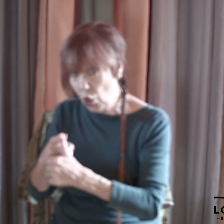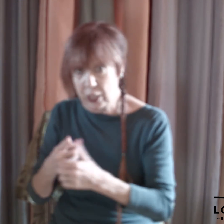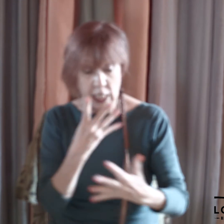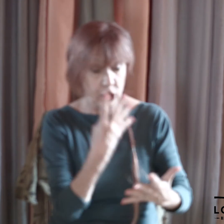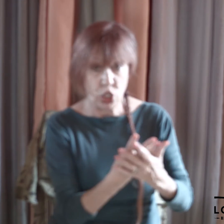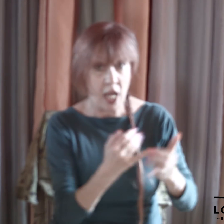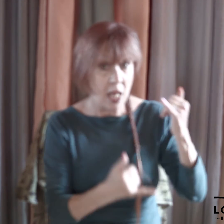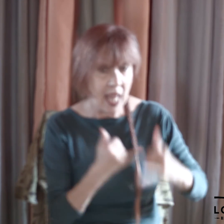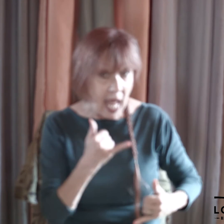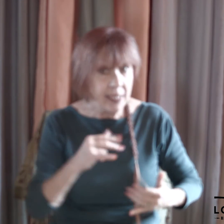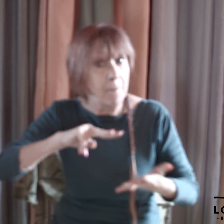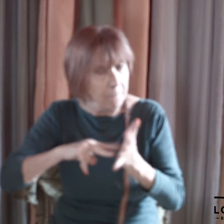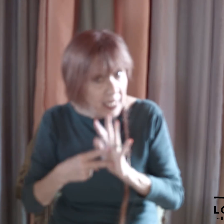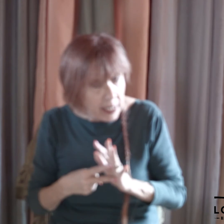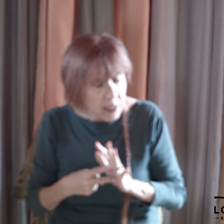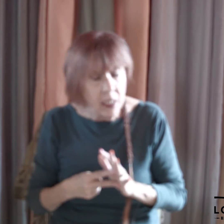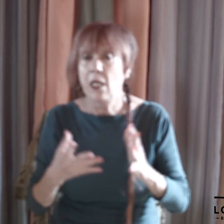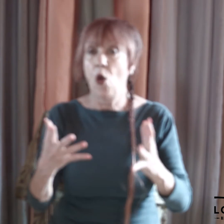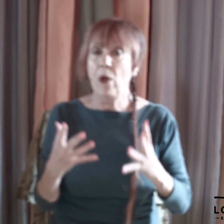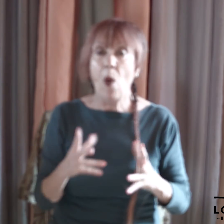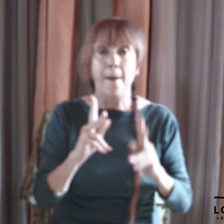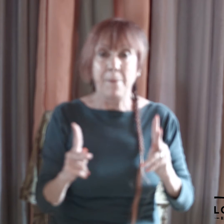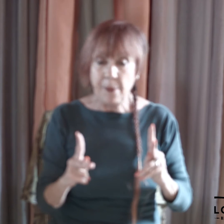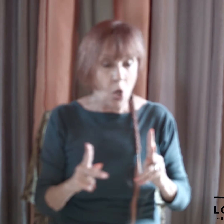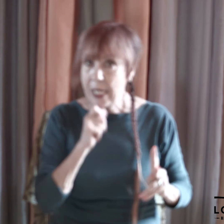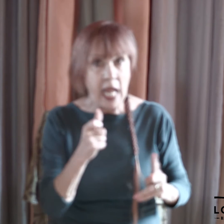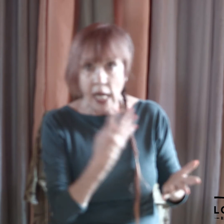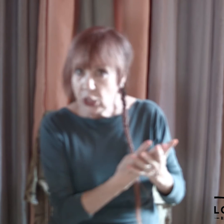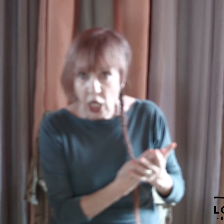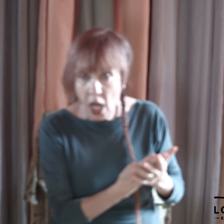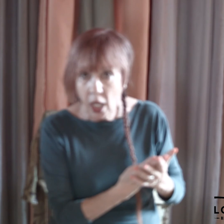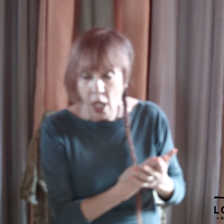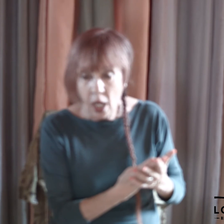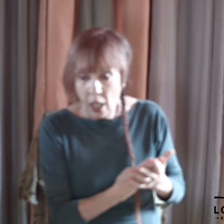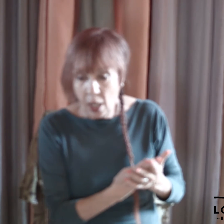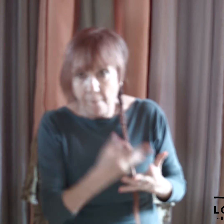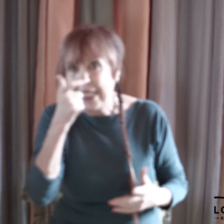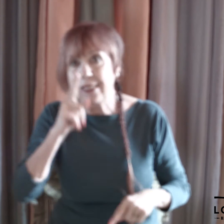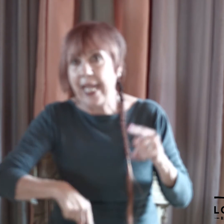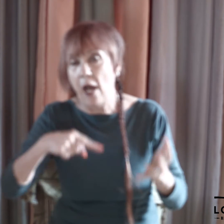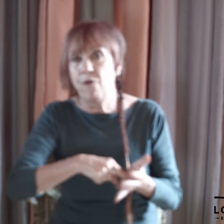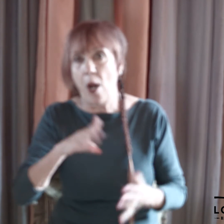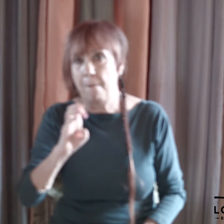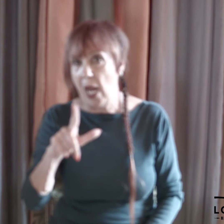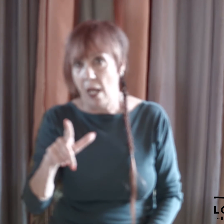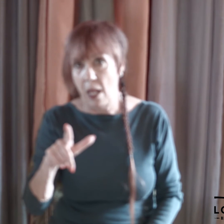last is to say that we want people out who don't need to be in just because they can't afford bail. We want